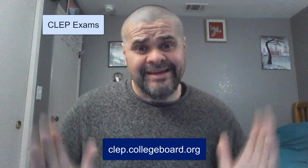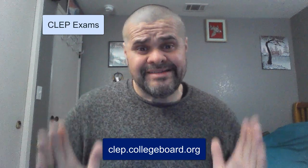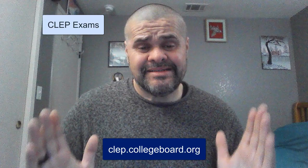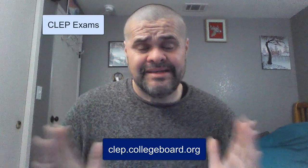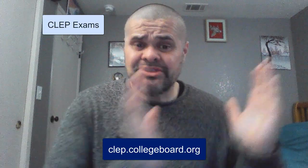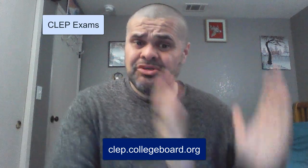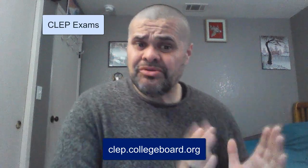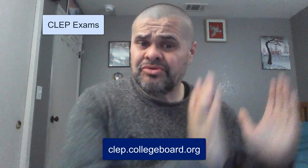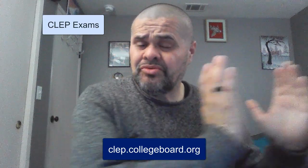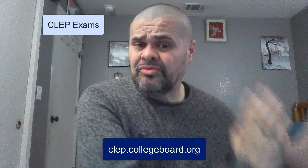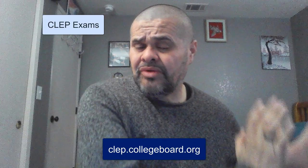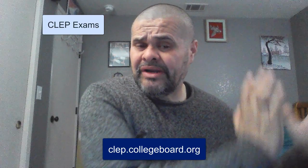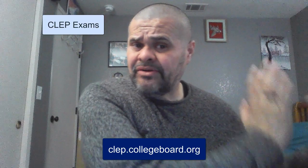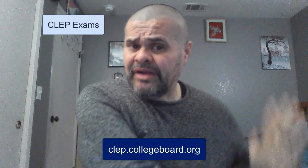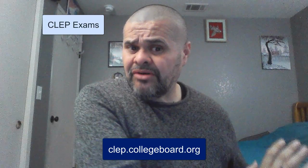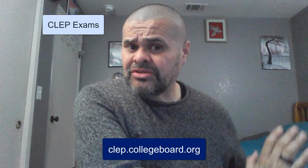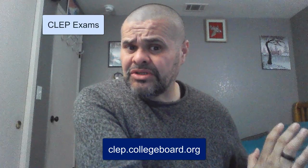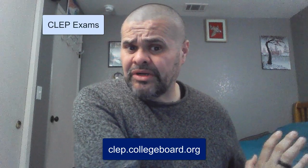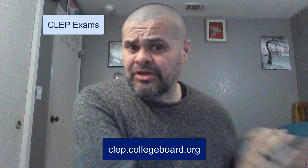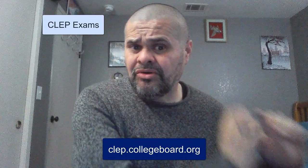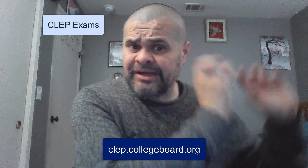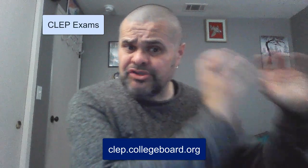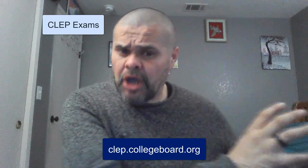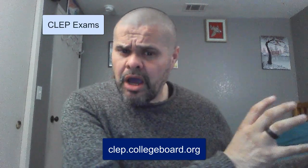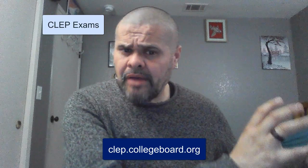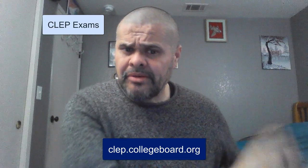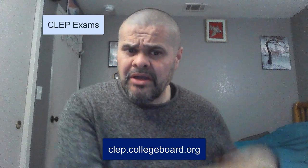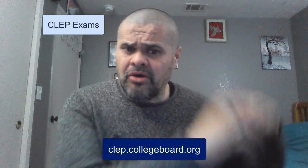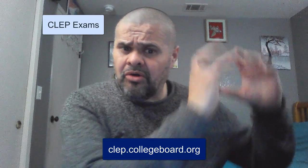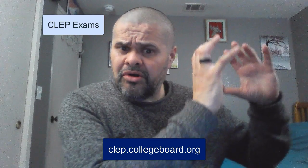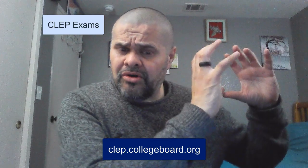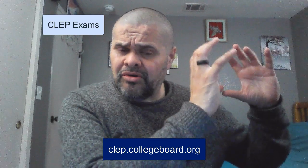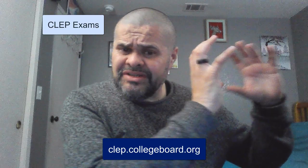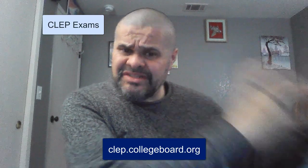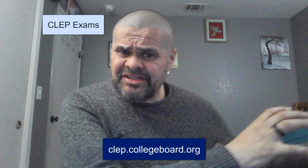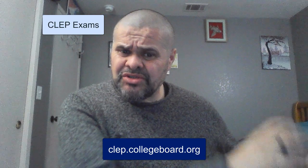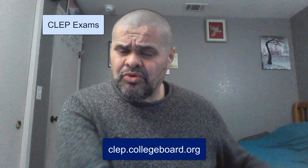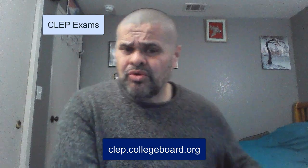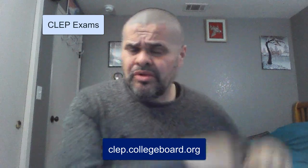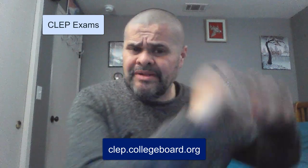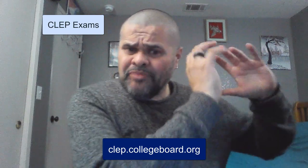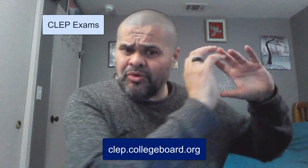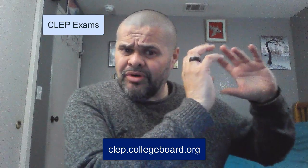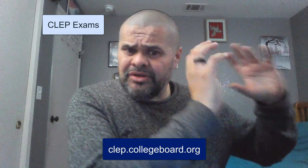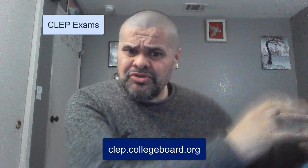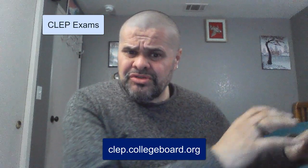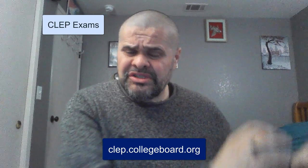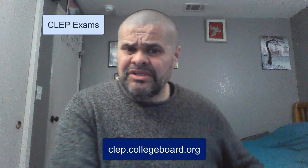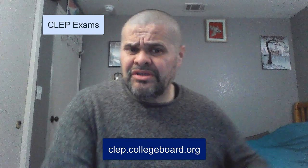get to whatever else they want to go, like a job or a state school or a UC